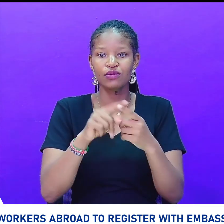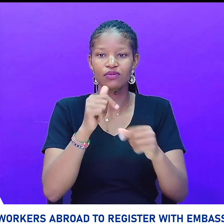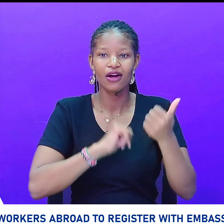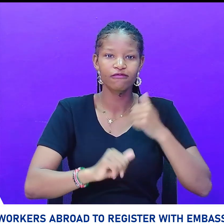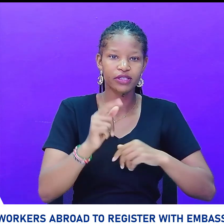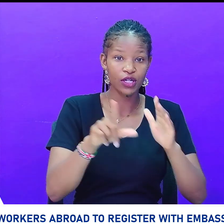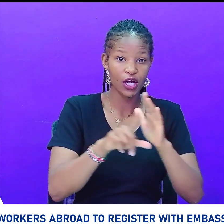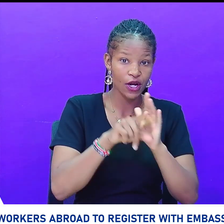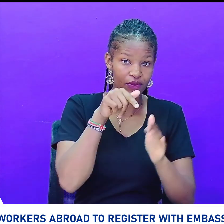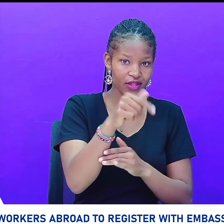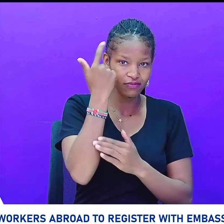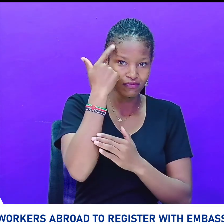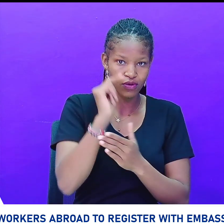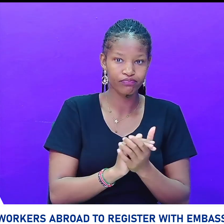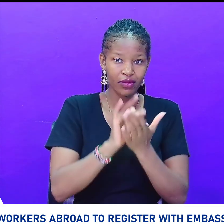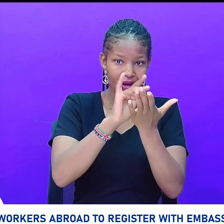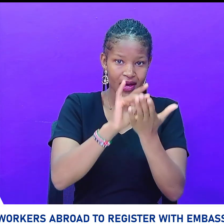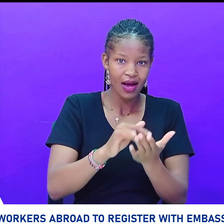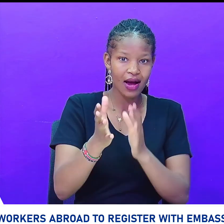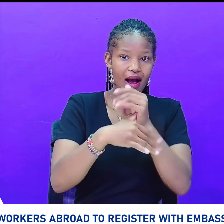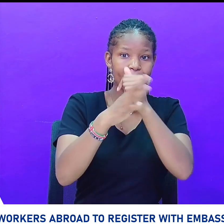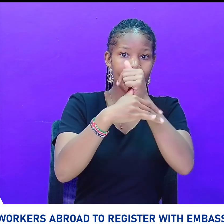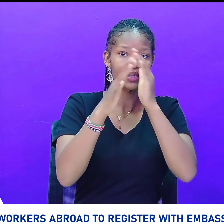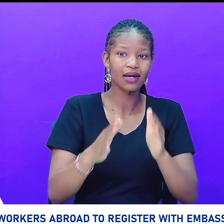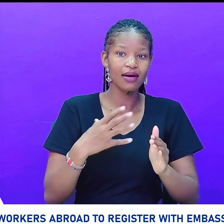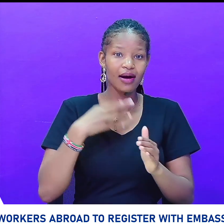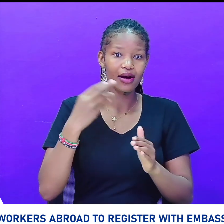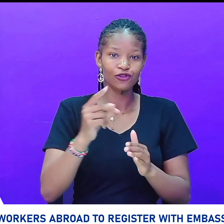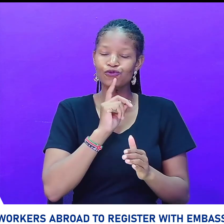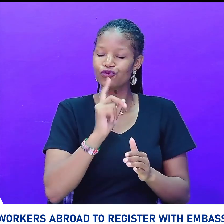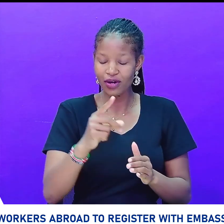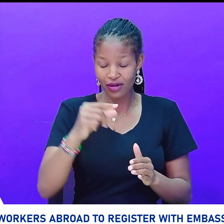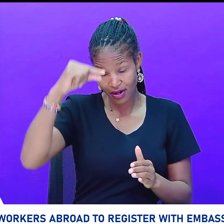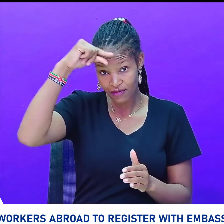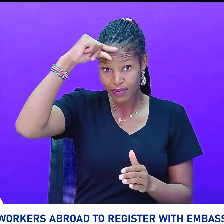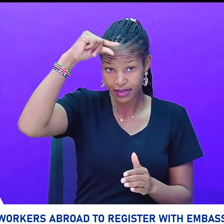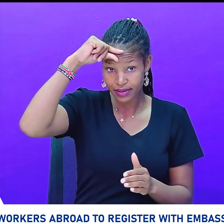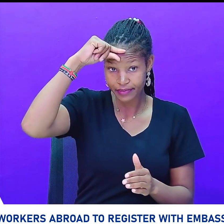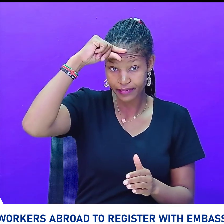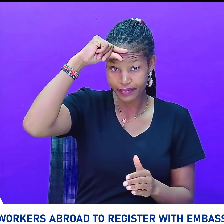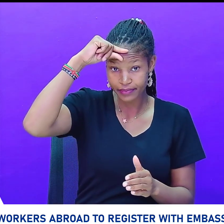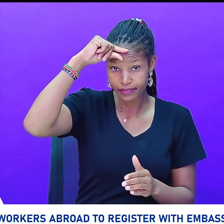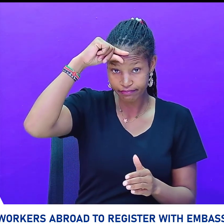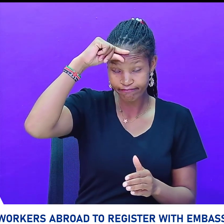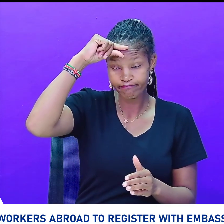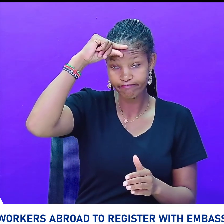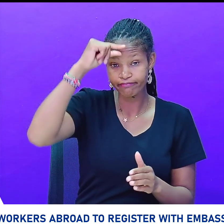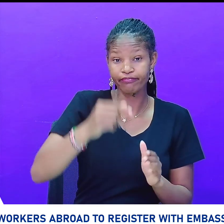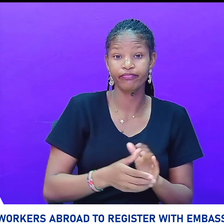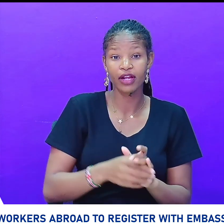workers to act as law-abiding ambassadors and ensuring government protection when needed.